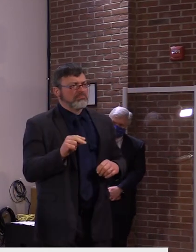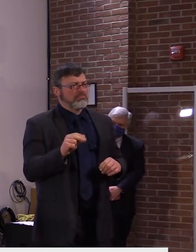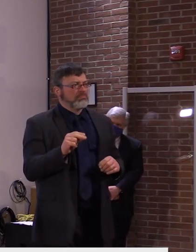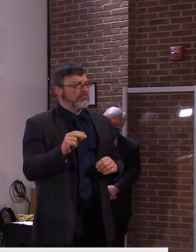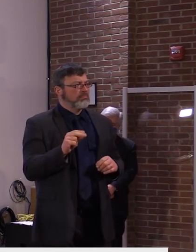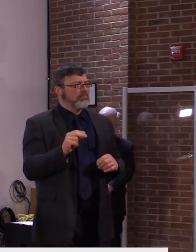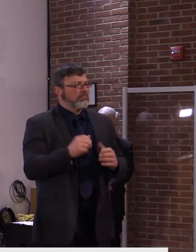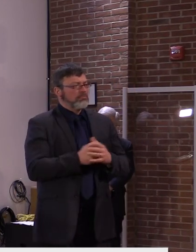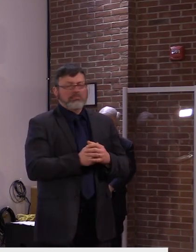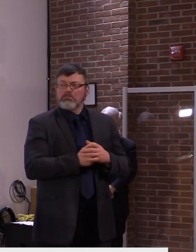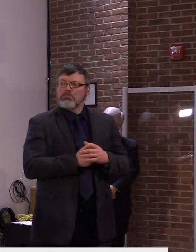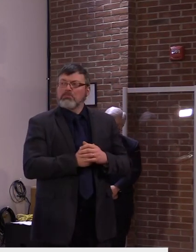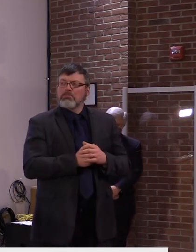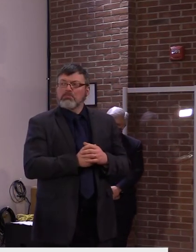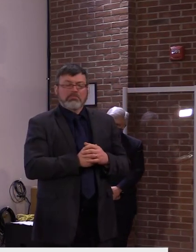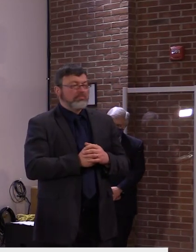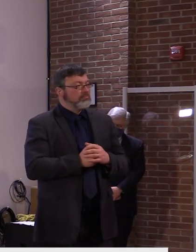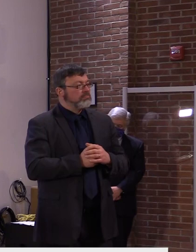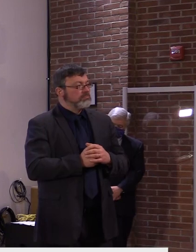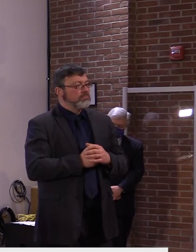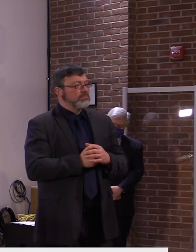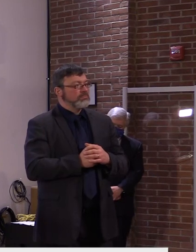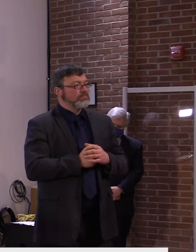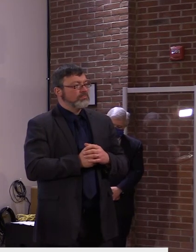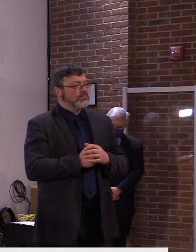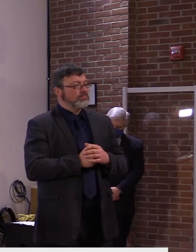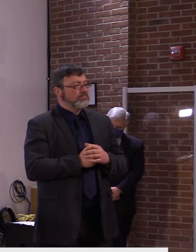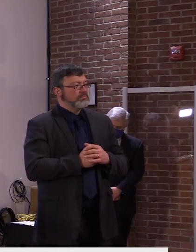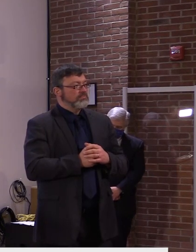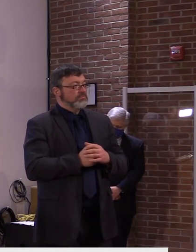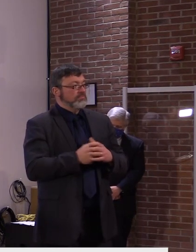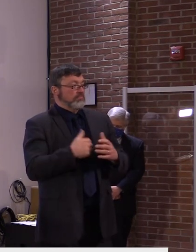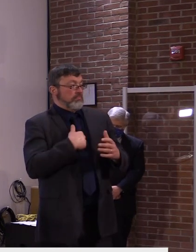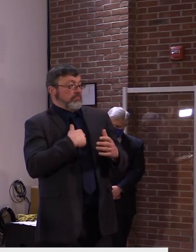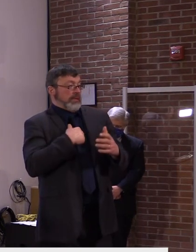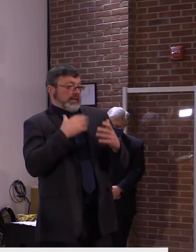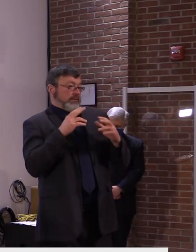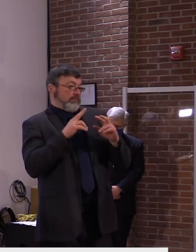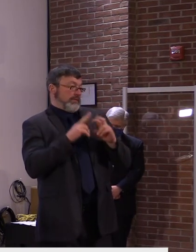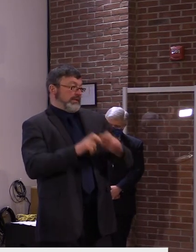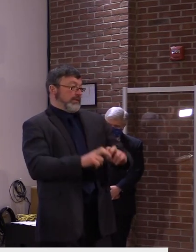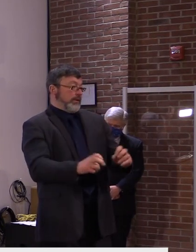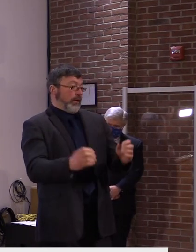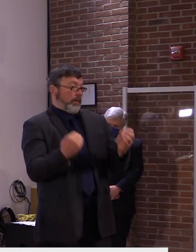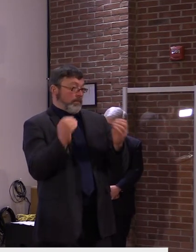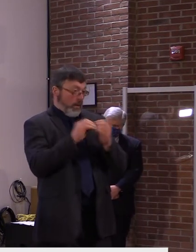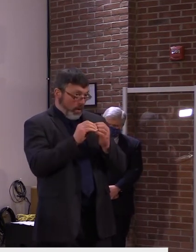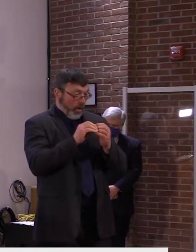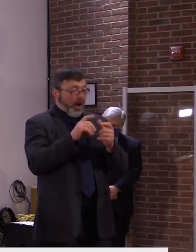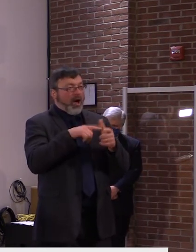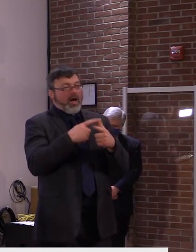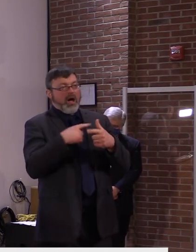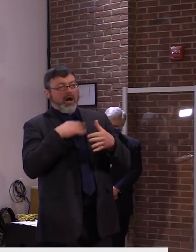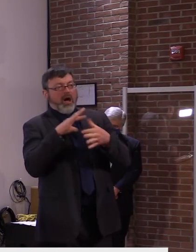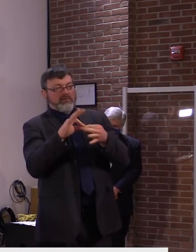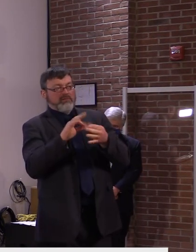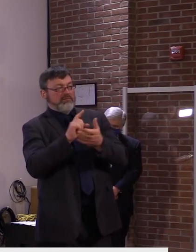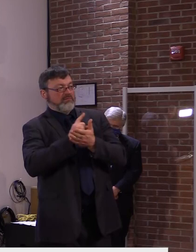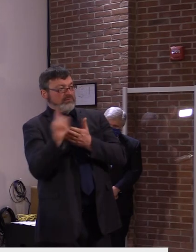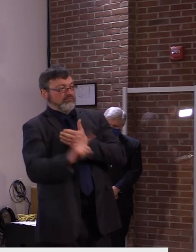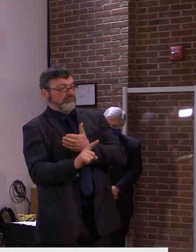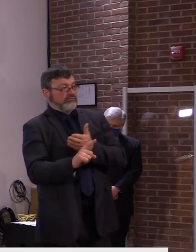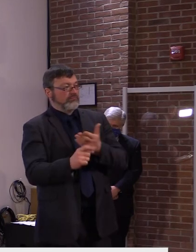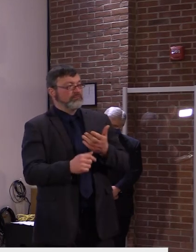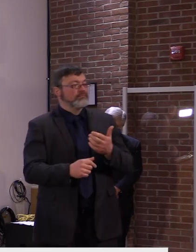intense scrutiny that needs to be followed up on. But we'll get back to you. Okay. Well, that's good to know just off the top of